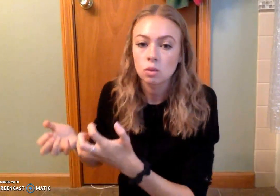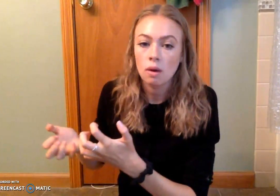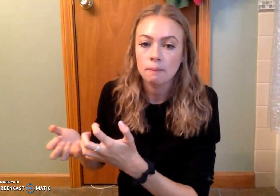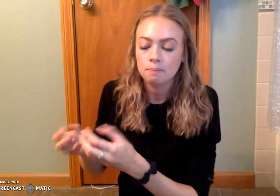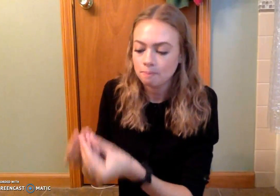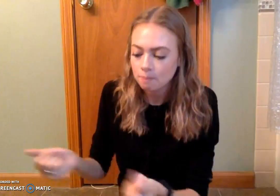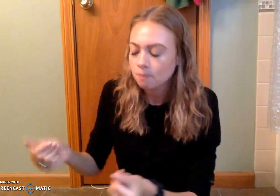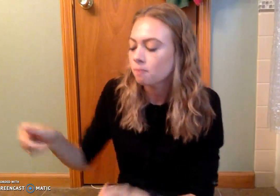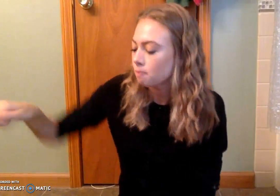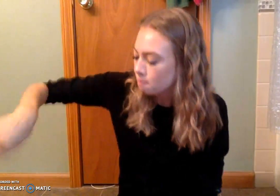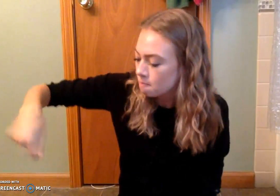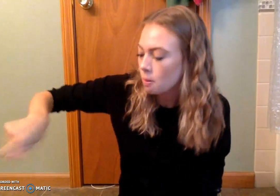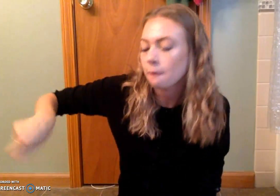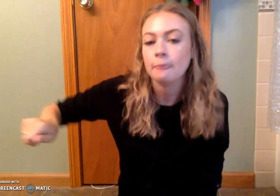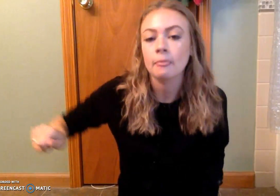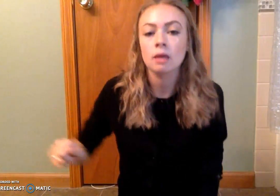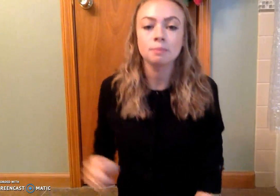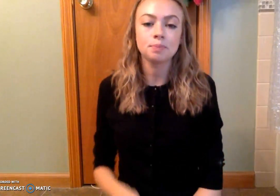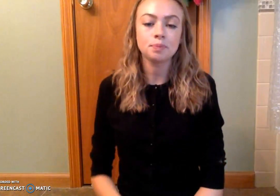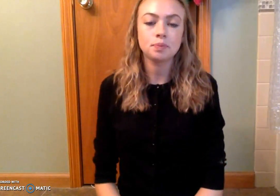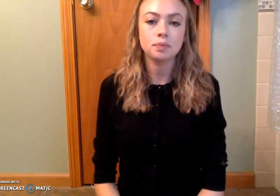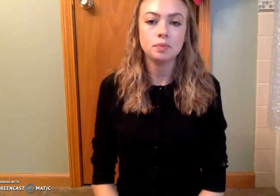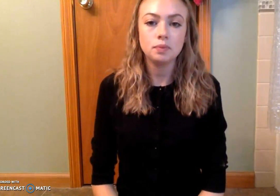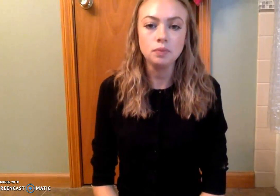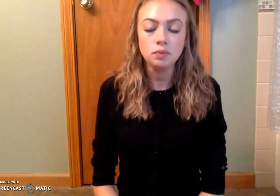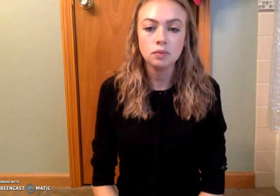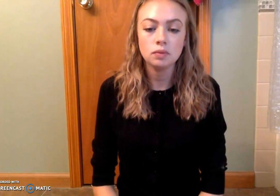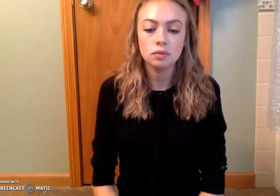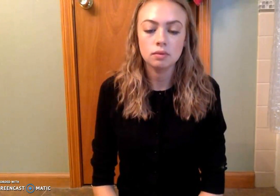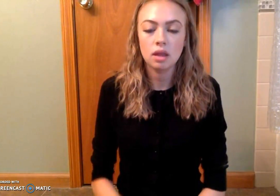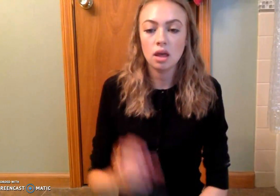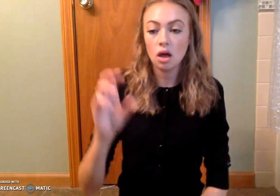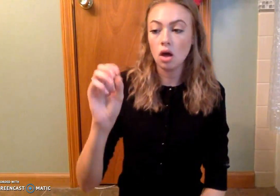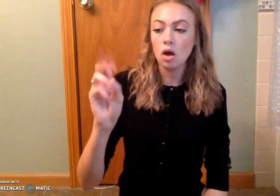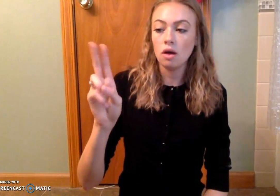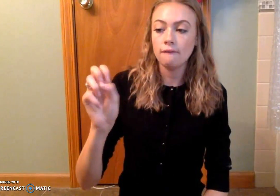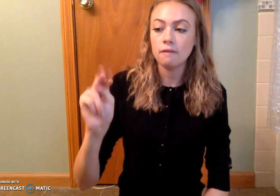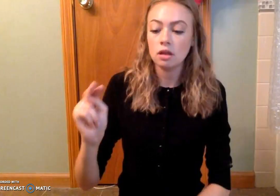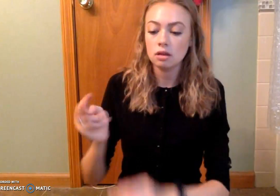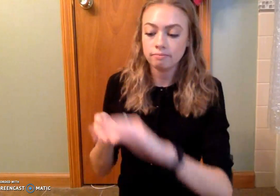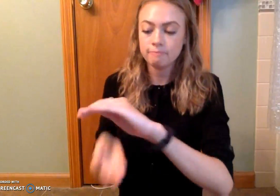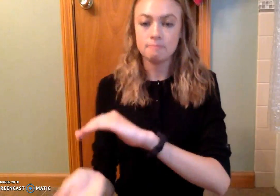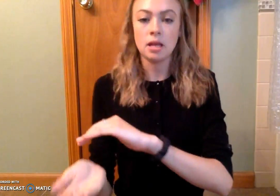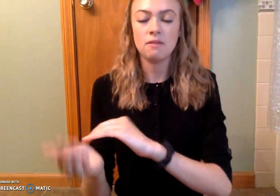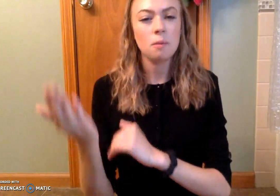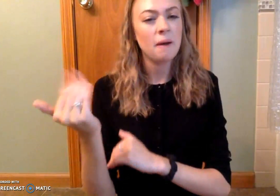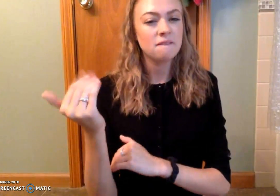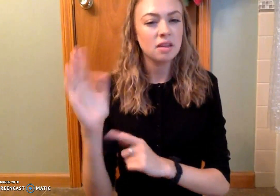Put that all into your preheated oven for about 15 minutes. Then sprinkle the top